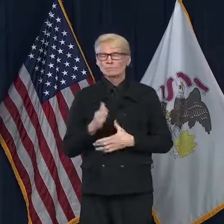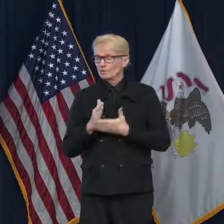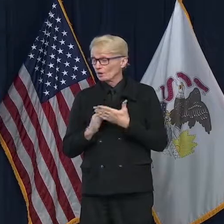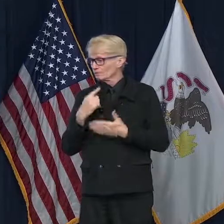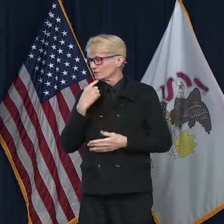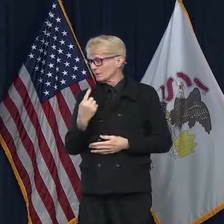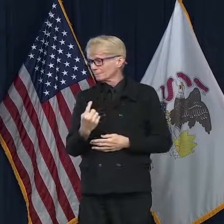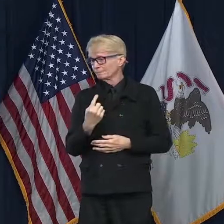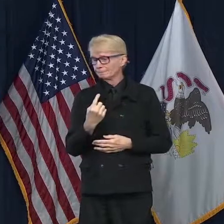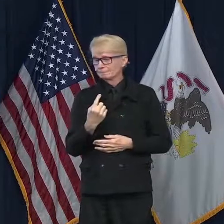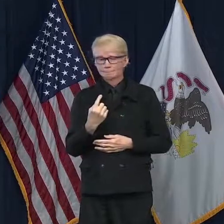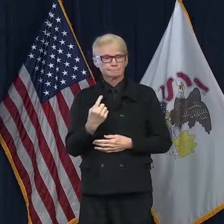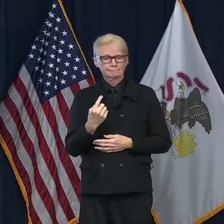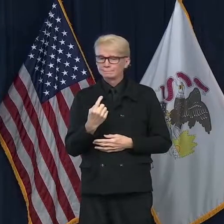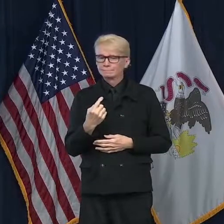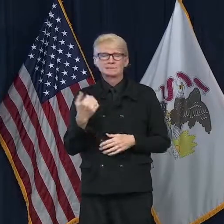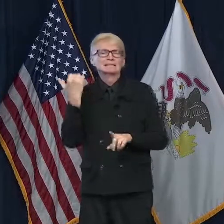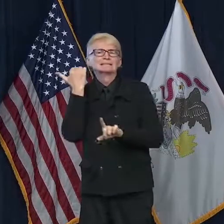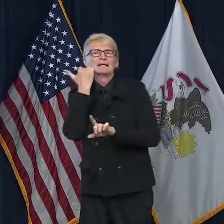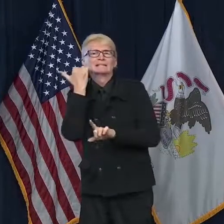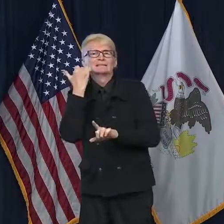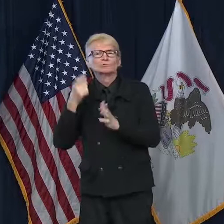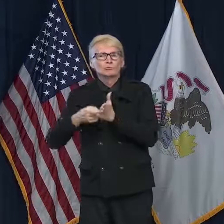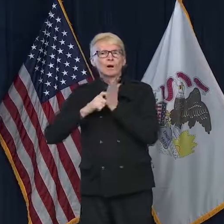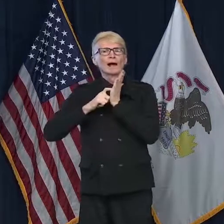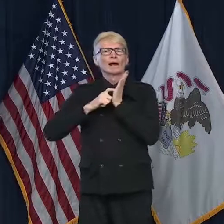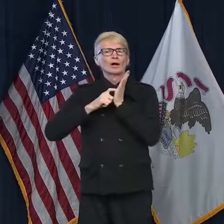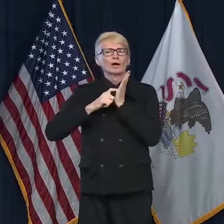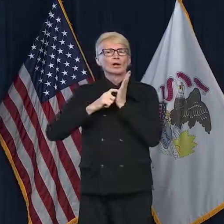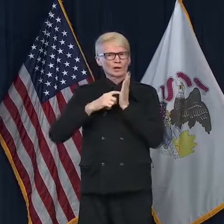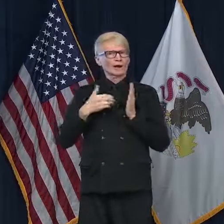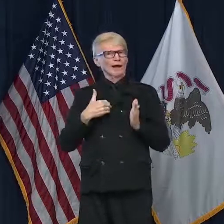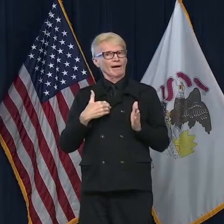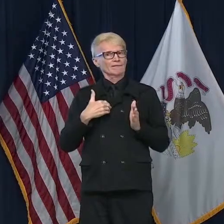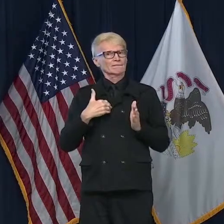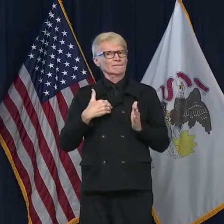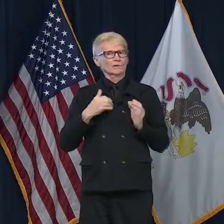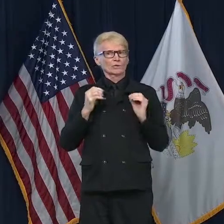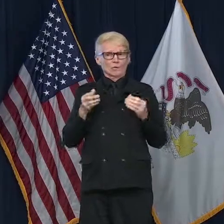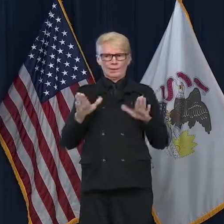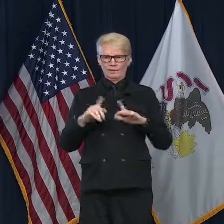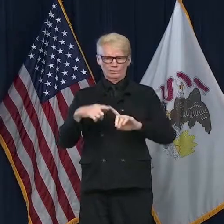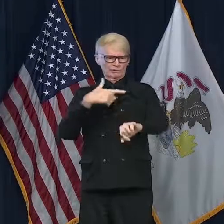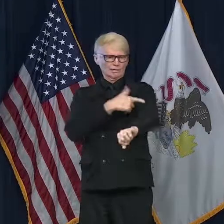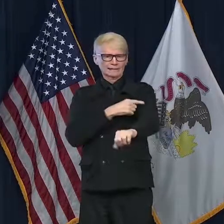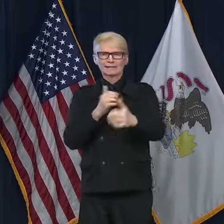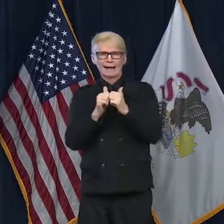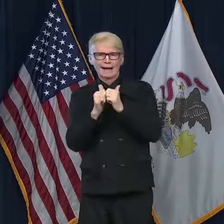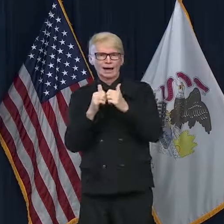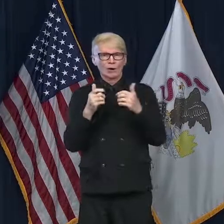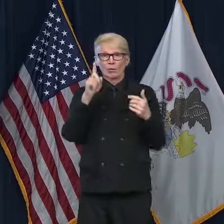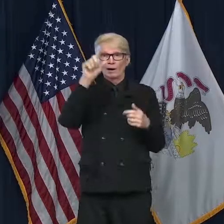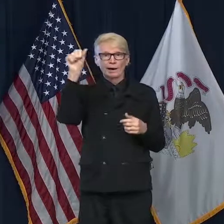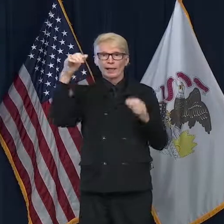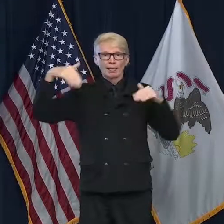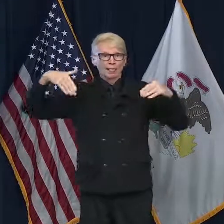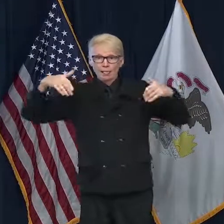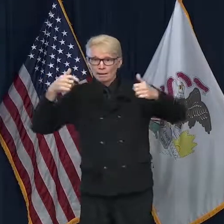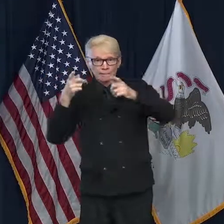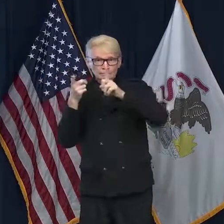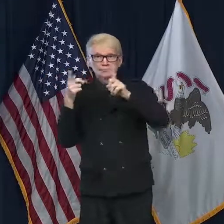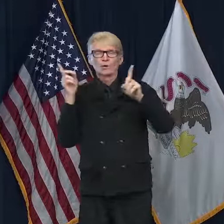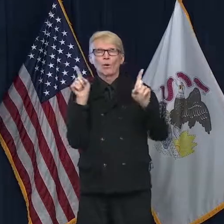working on, dentists in the community who didn't have an appropriate way to get vaccinated as part of 1A. And so only